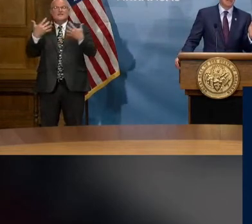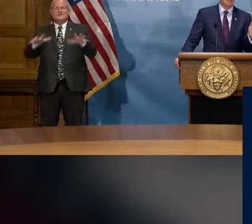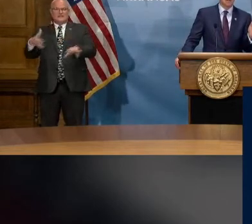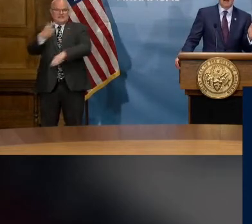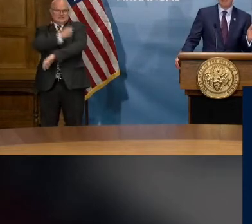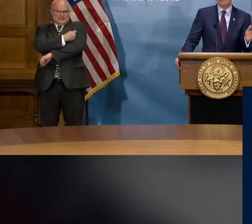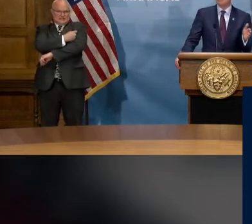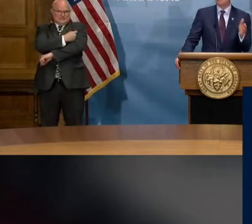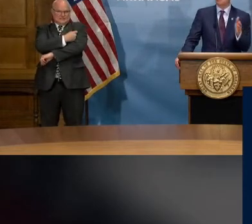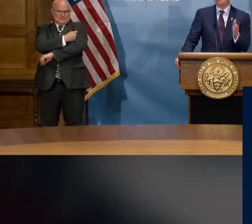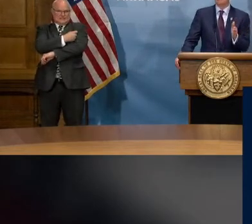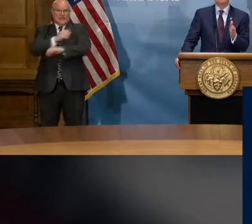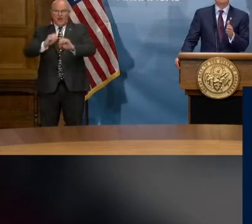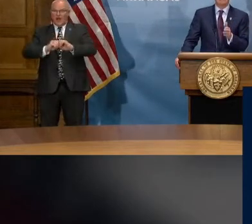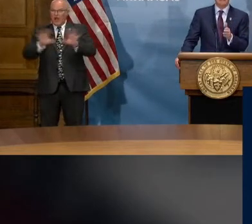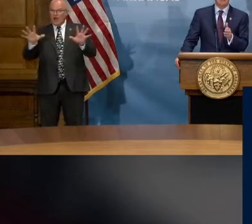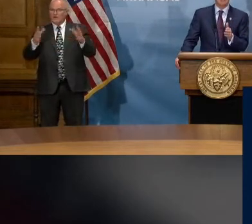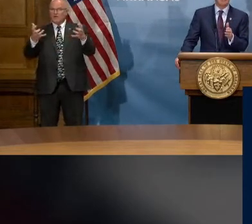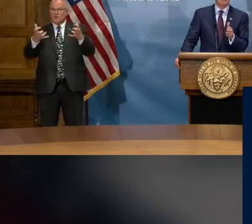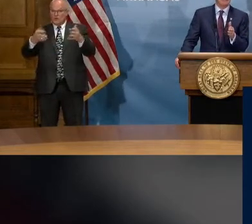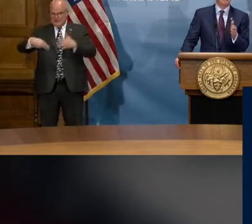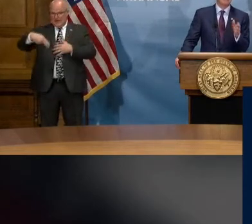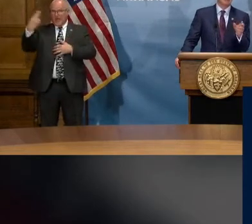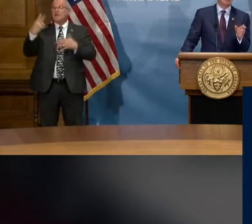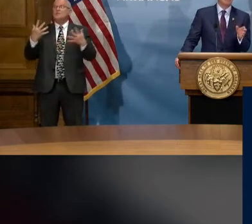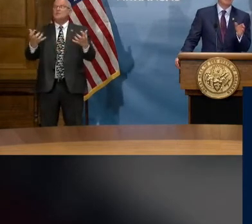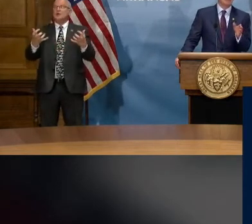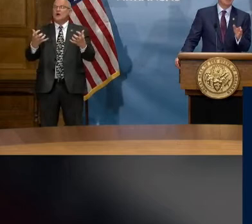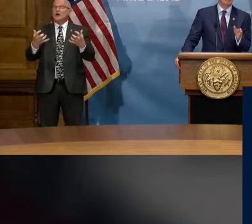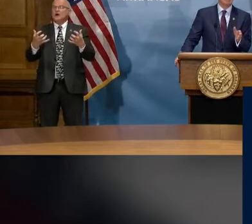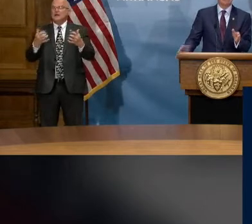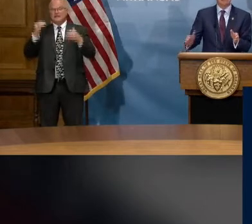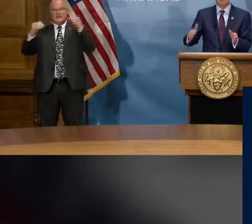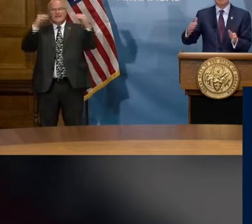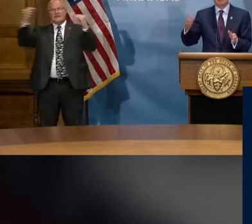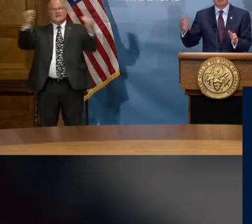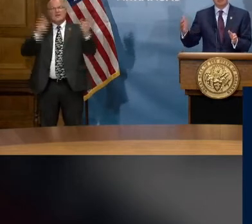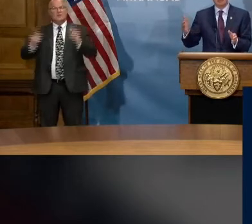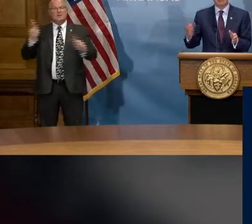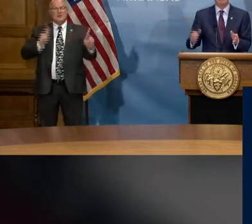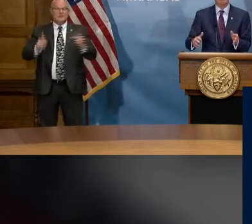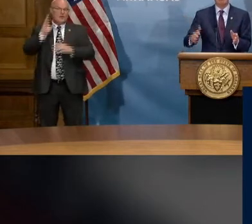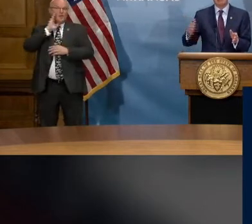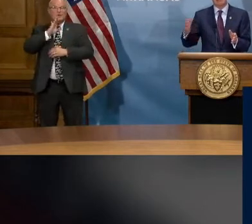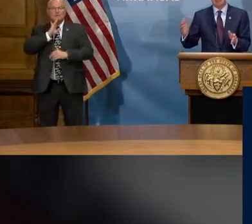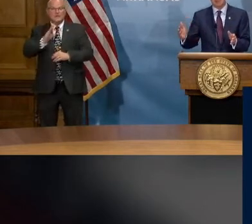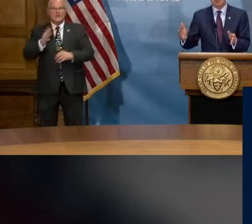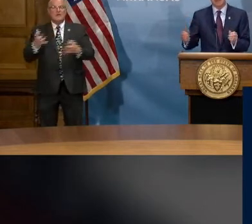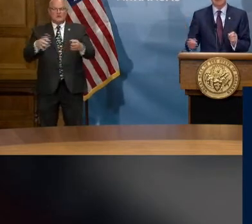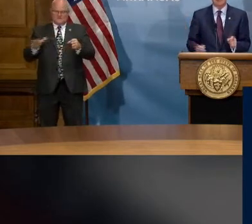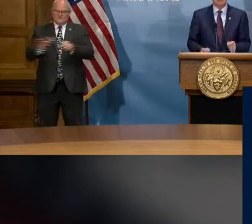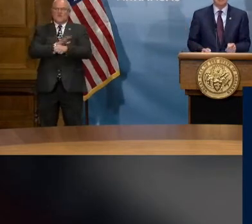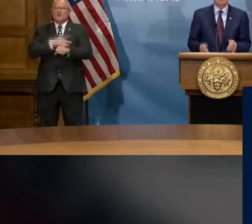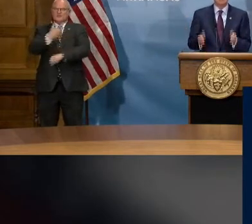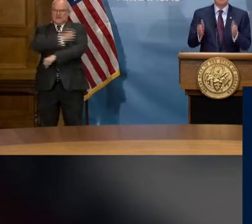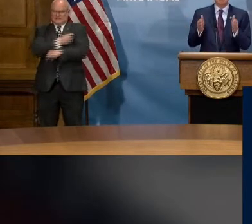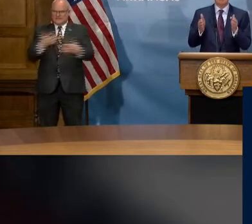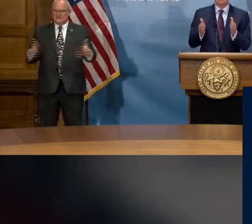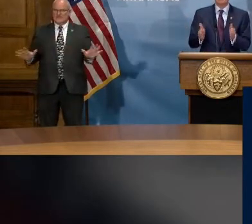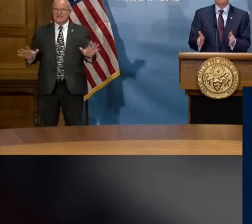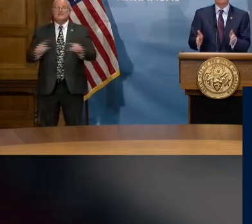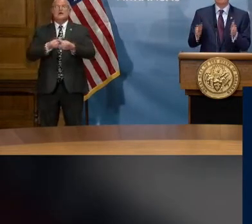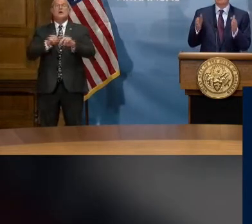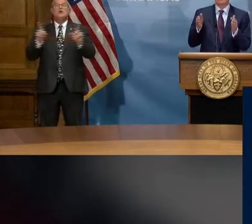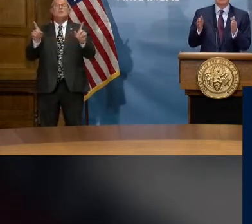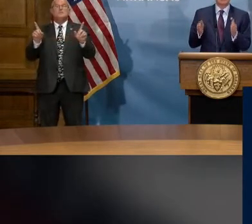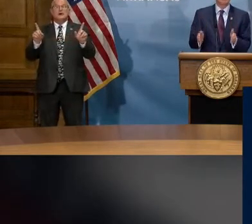shot. Obviously, we want to get it higher than that, and if you look at the adult population, it will be, and we want to get them fully vaccinated, but